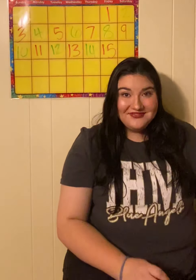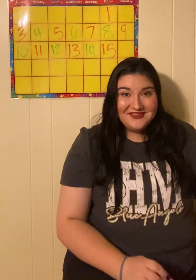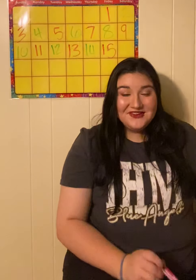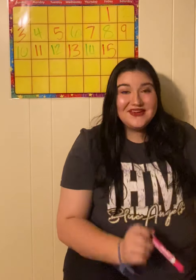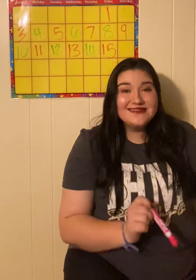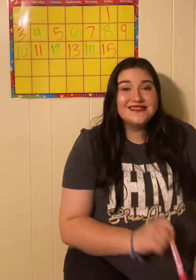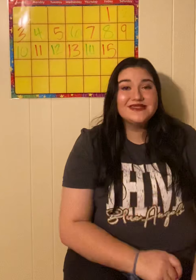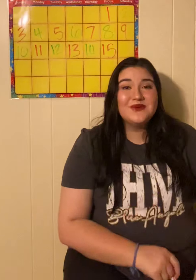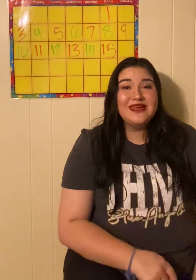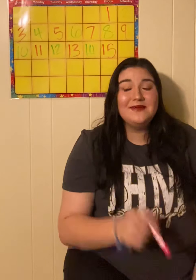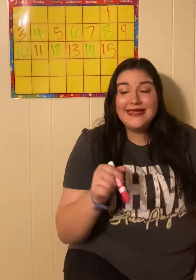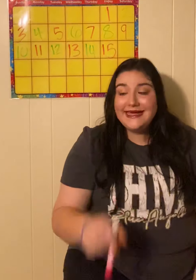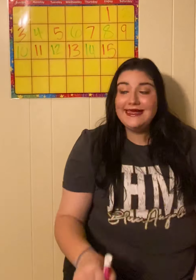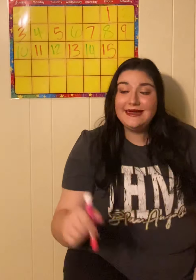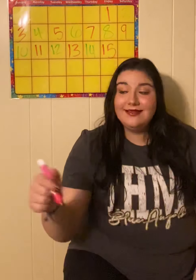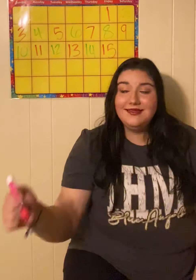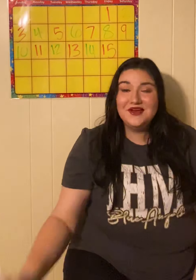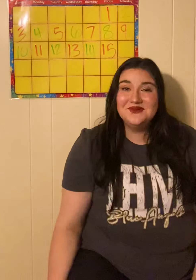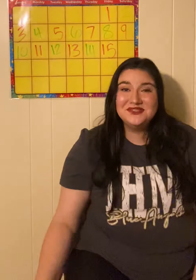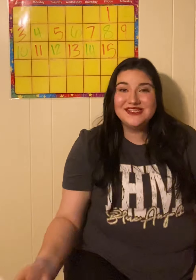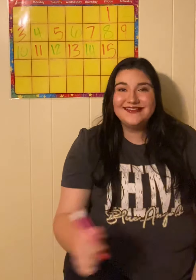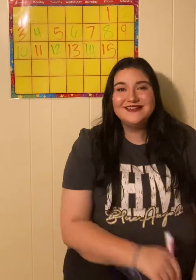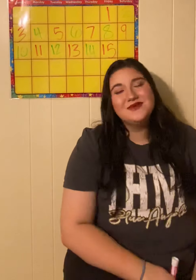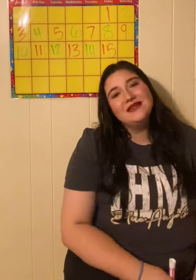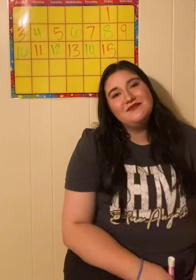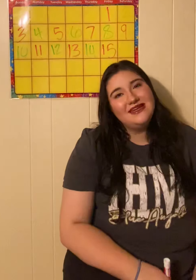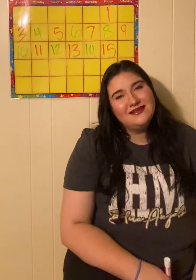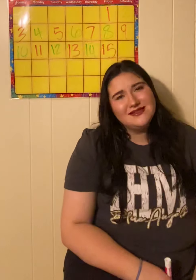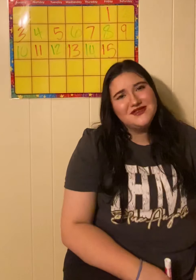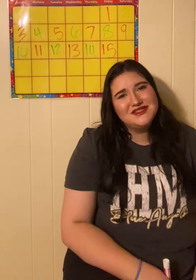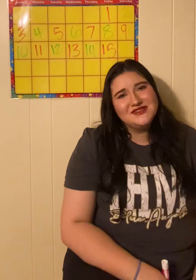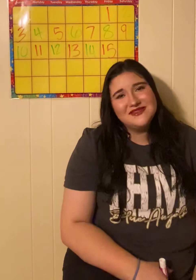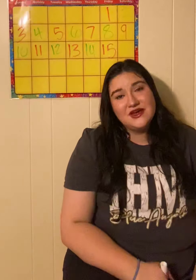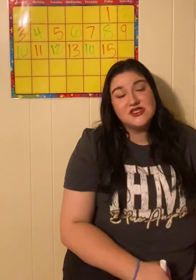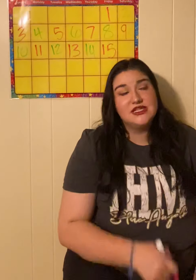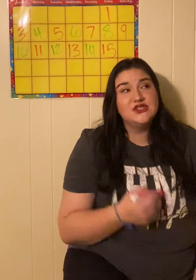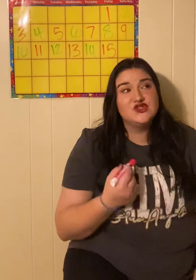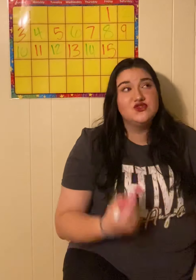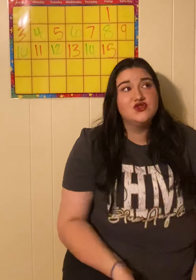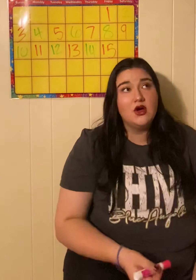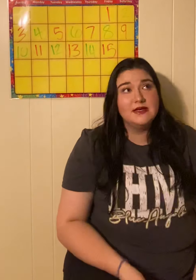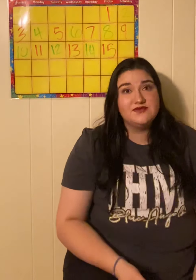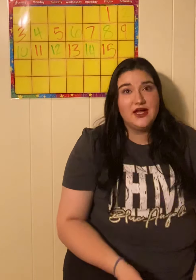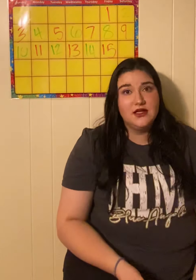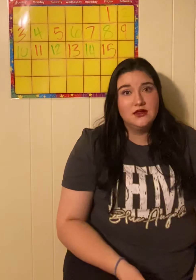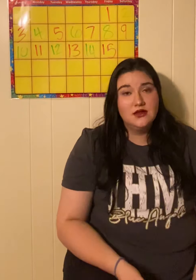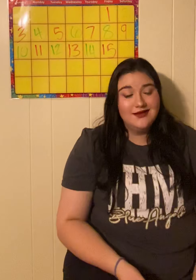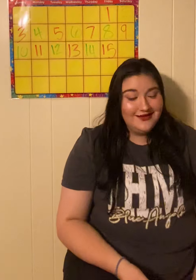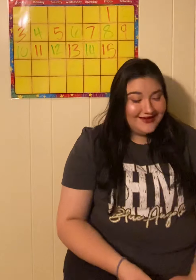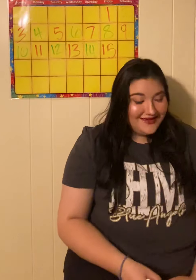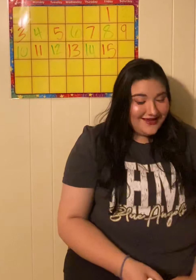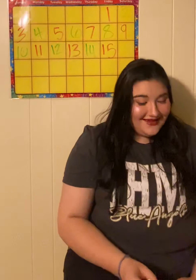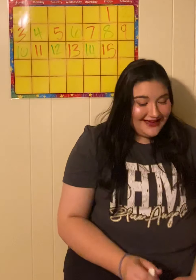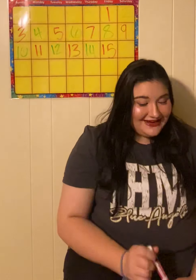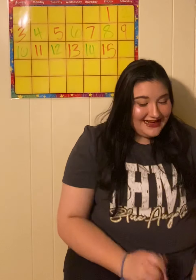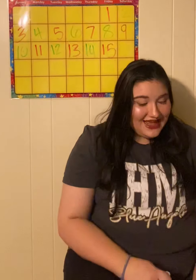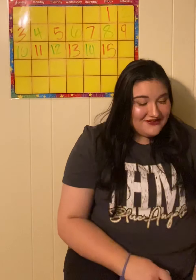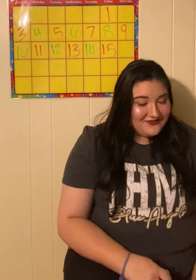You can swim in the ocean. It's one of the many things you can do in the ocean, and it's so much fun. All right, and